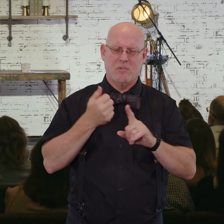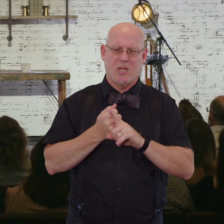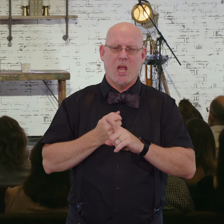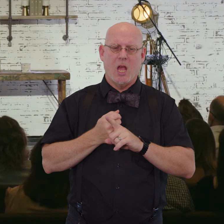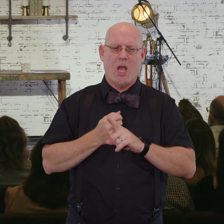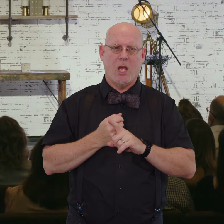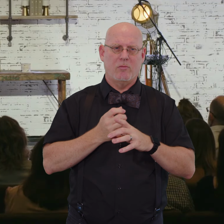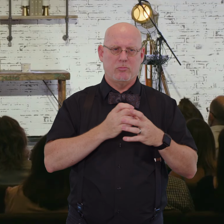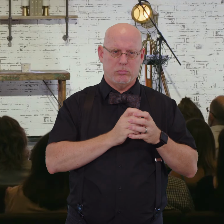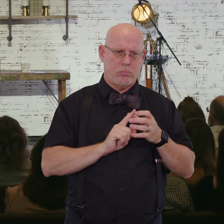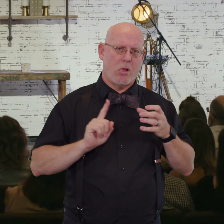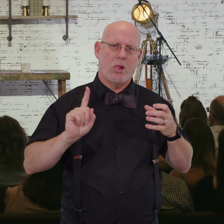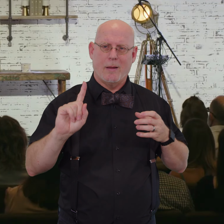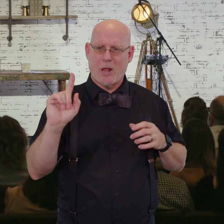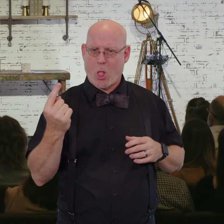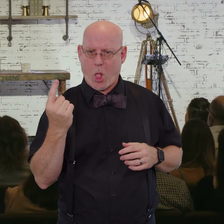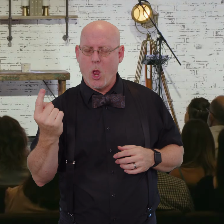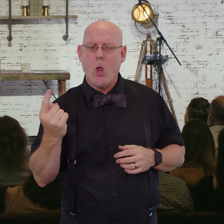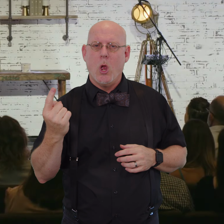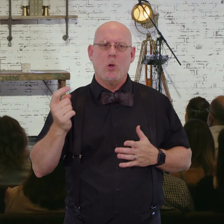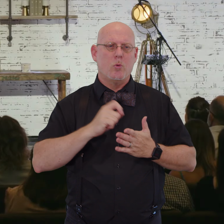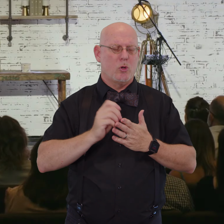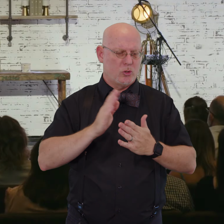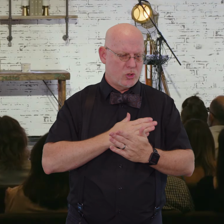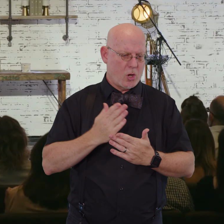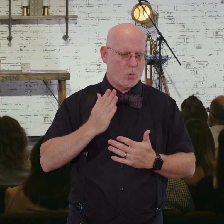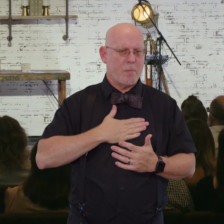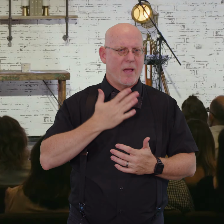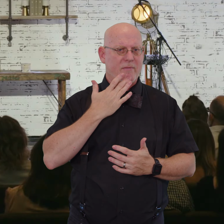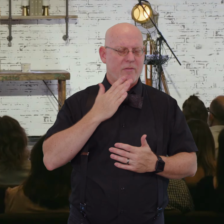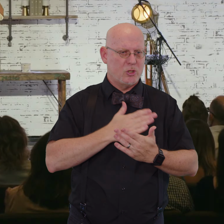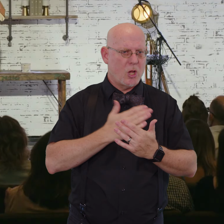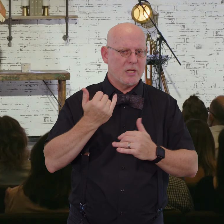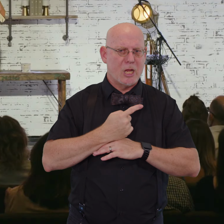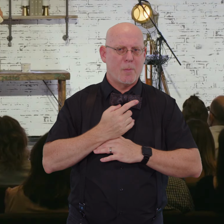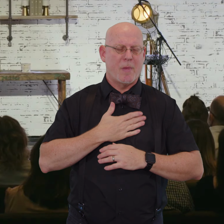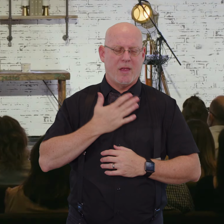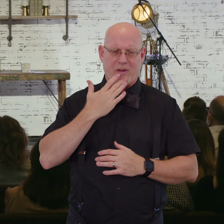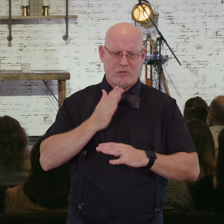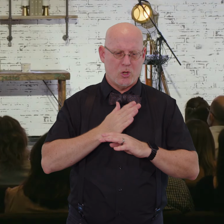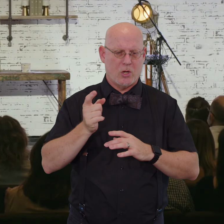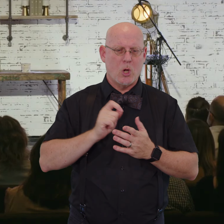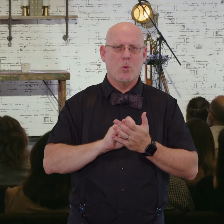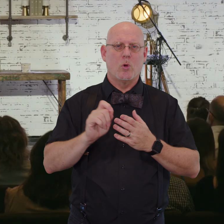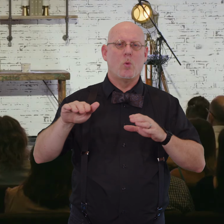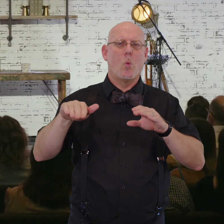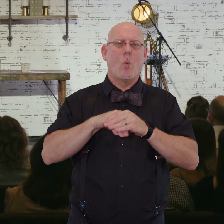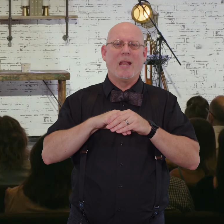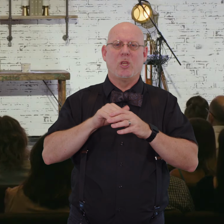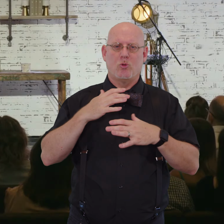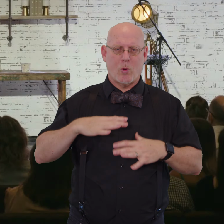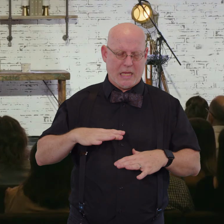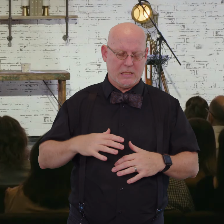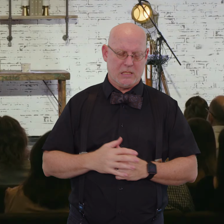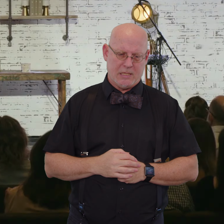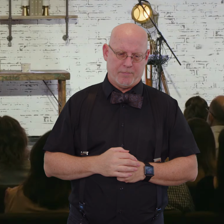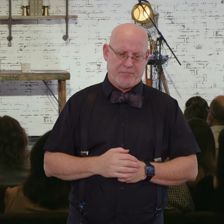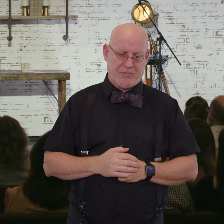solo in the mid 2000s and then wrote a song it's probably still one of my favorite songs to stay definitely my favorite song he ever wrote it's called wedding dress